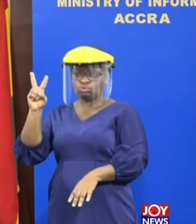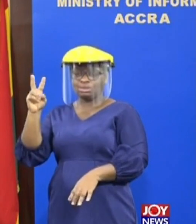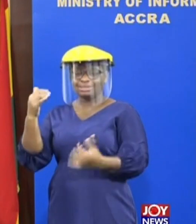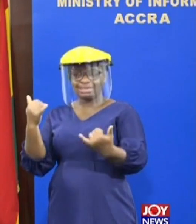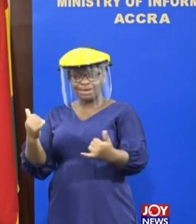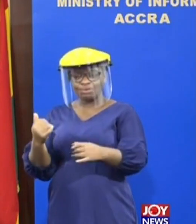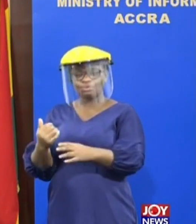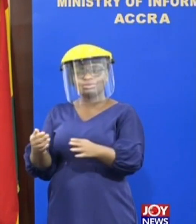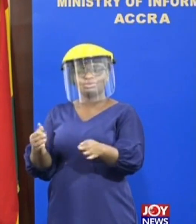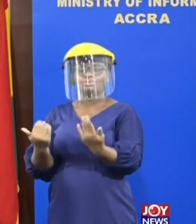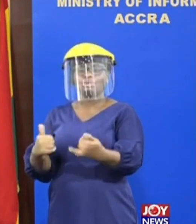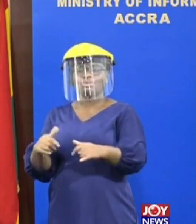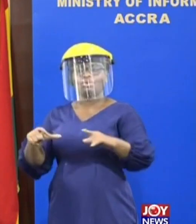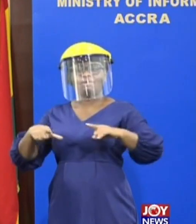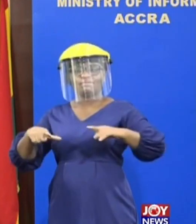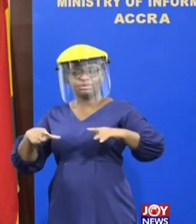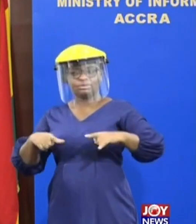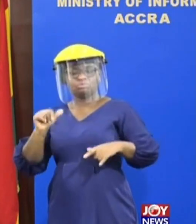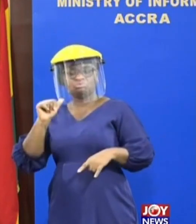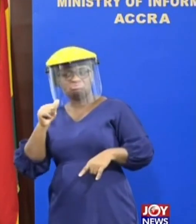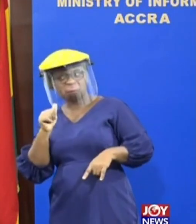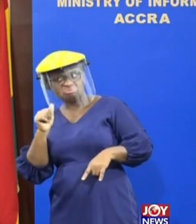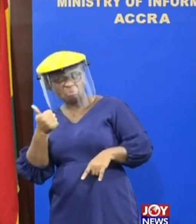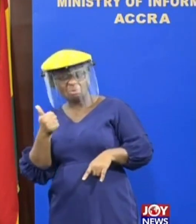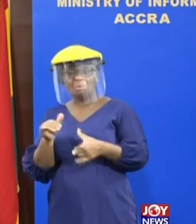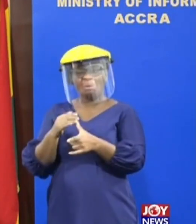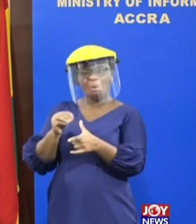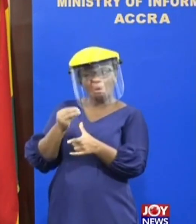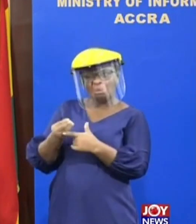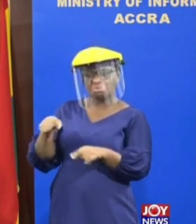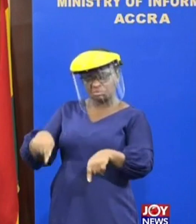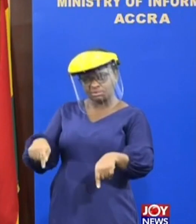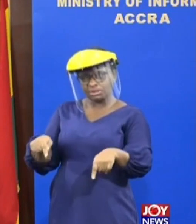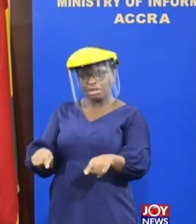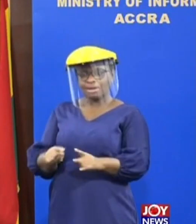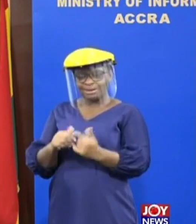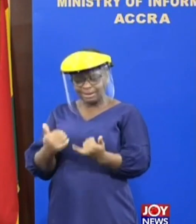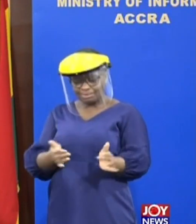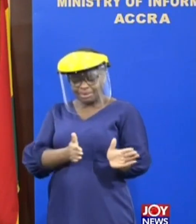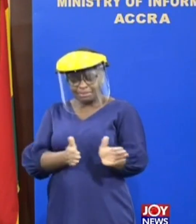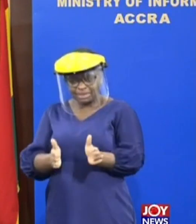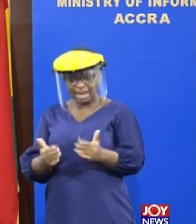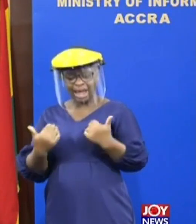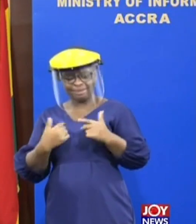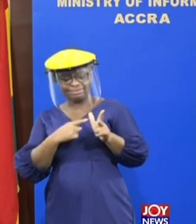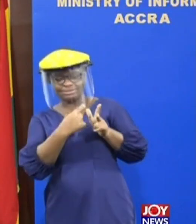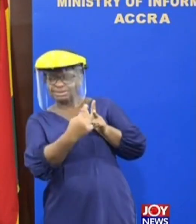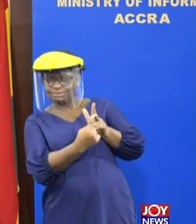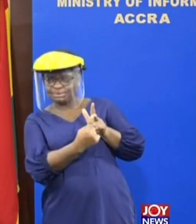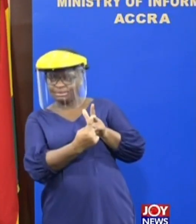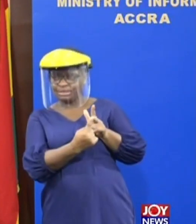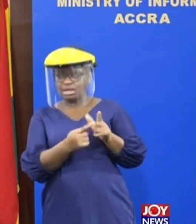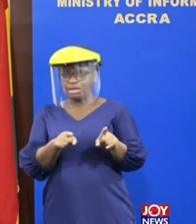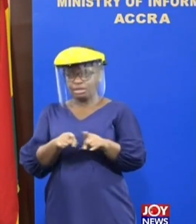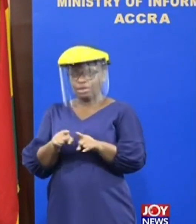about completing today or tomorrow. The arrangement for discharge are in 3 categories, and there will be a